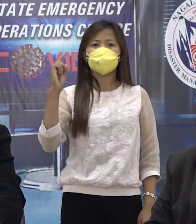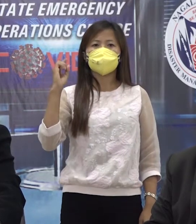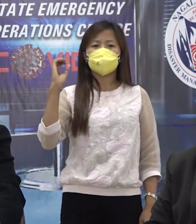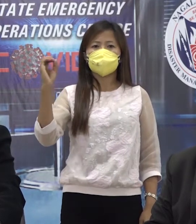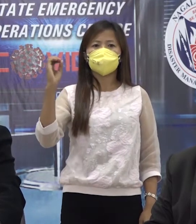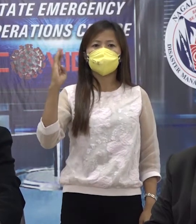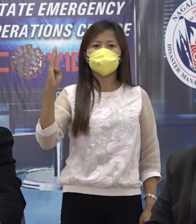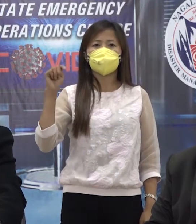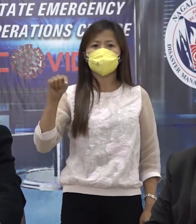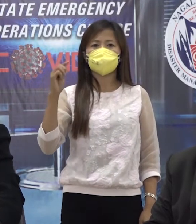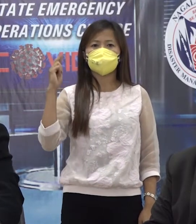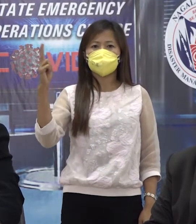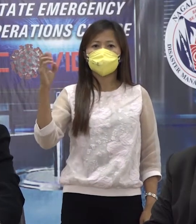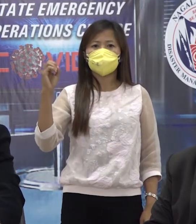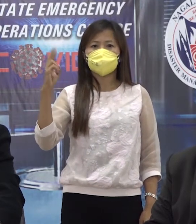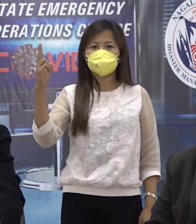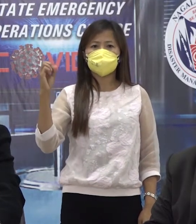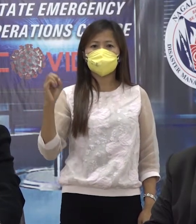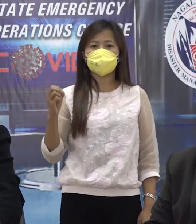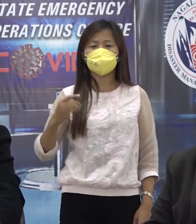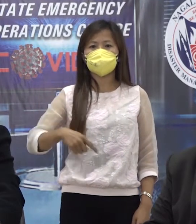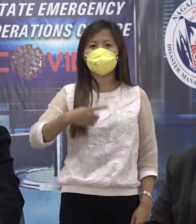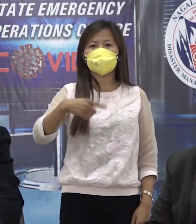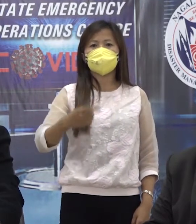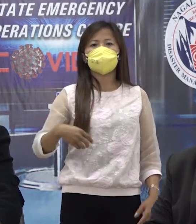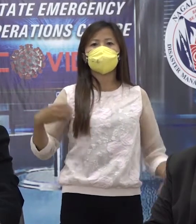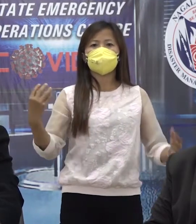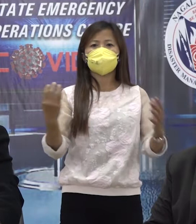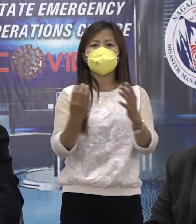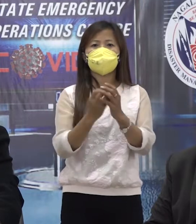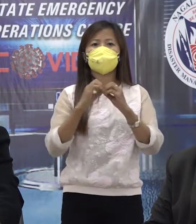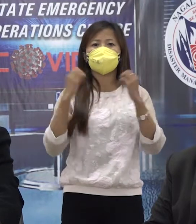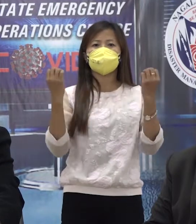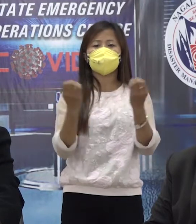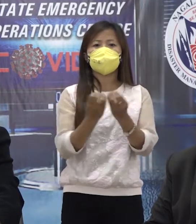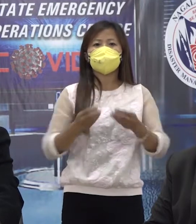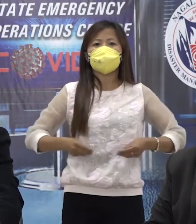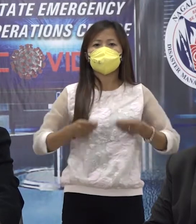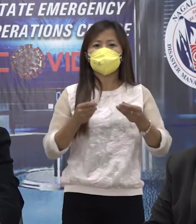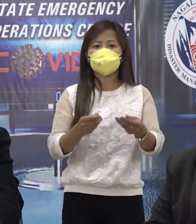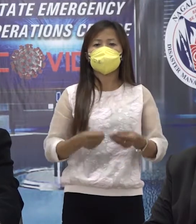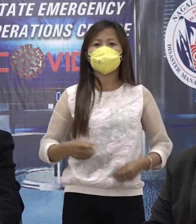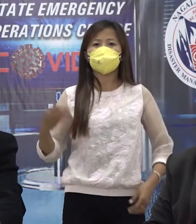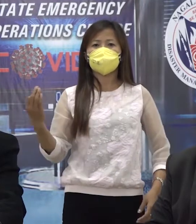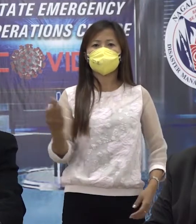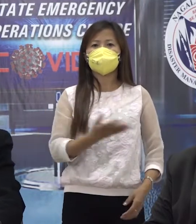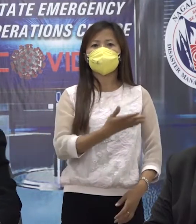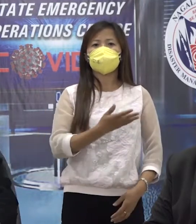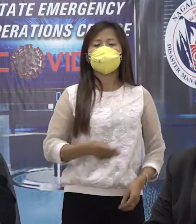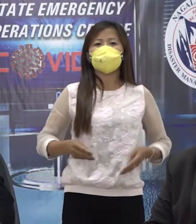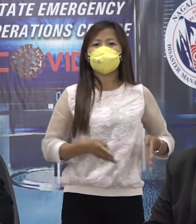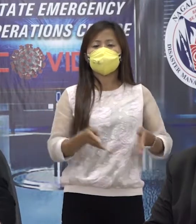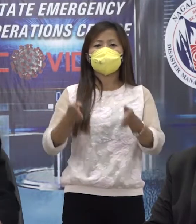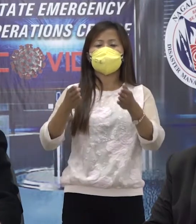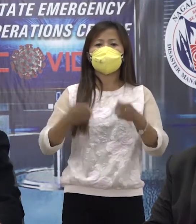28 April 2020 will continue to remain operative till issuance of fresh